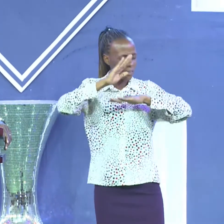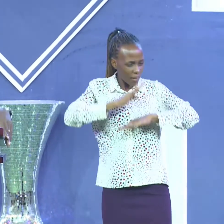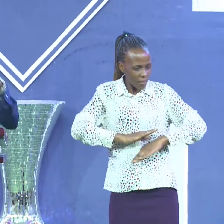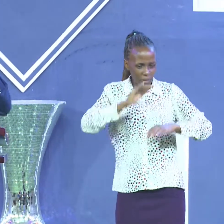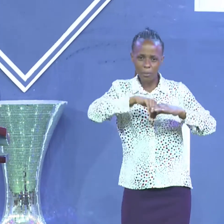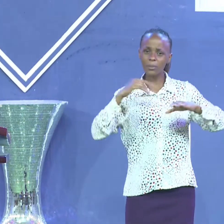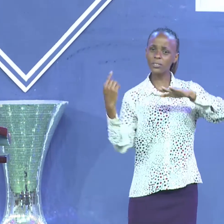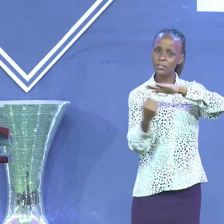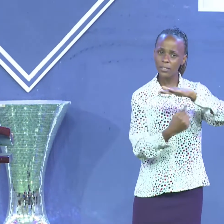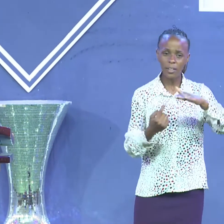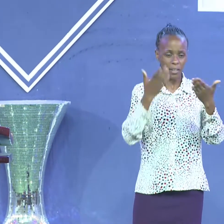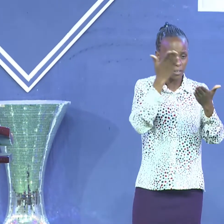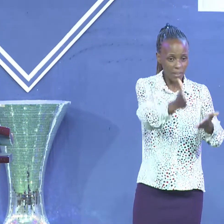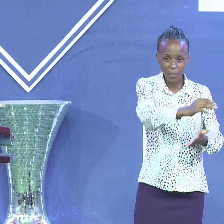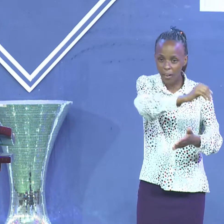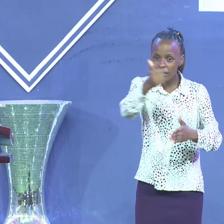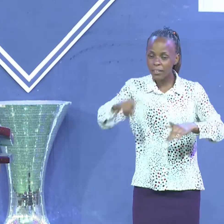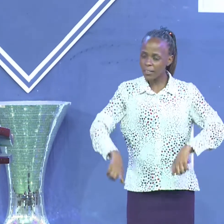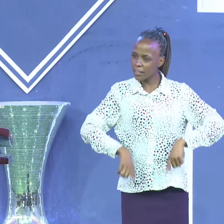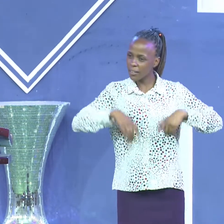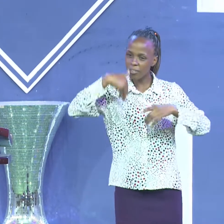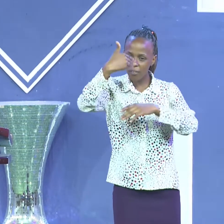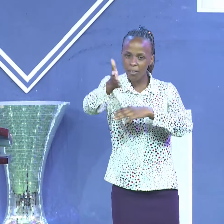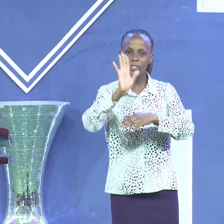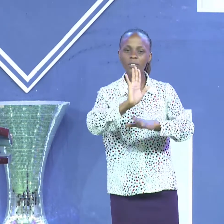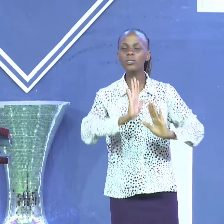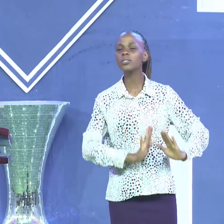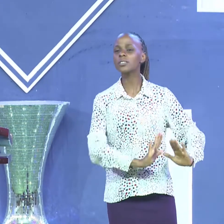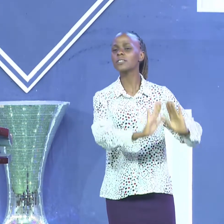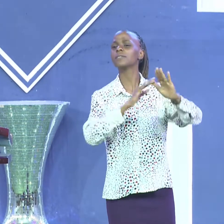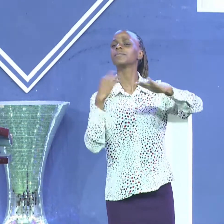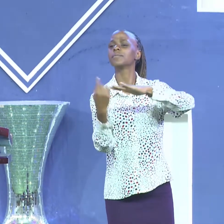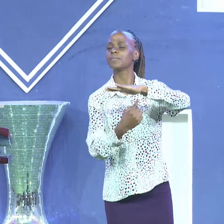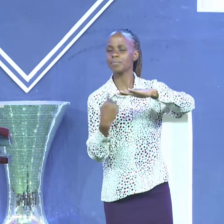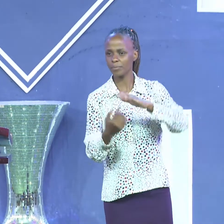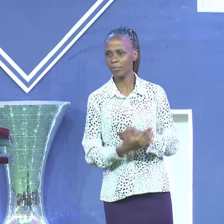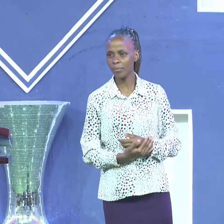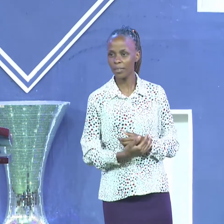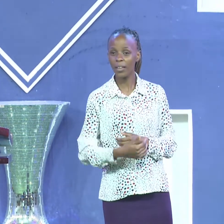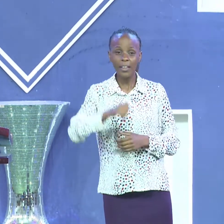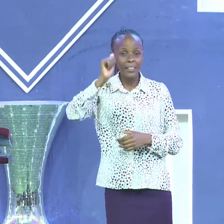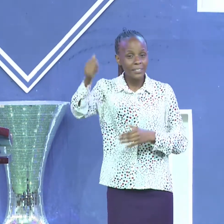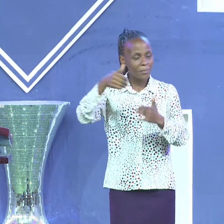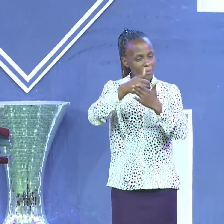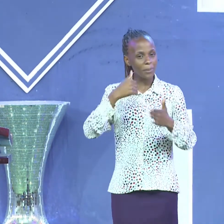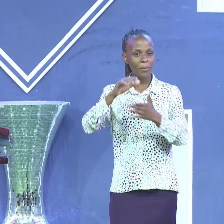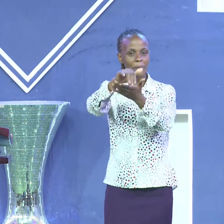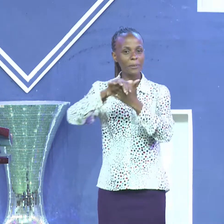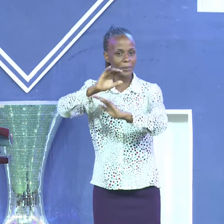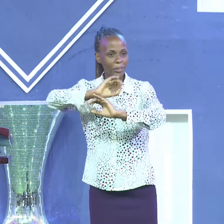in that situation. There is another life when you get out of that state in which you are. I